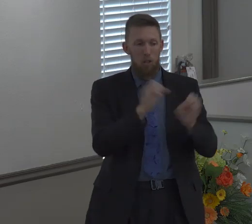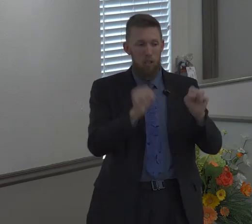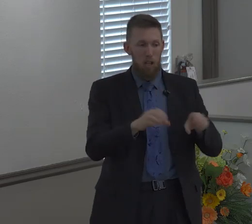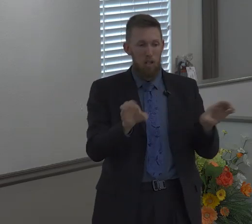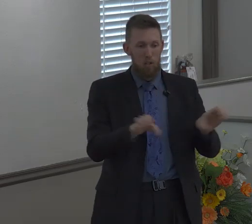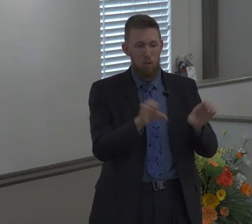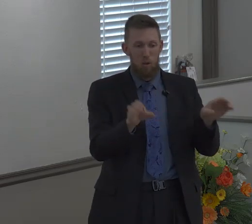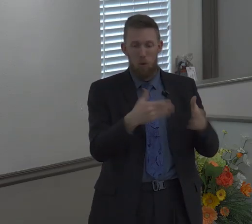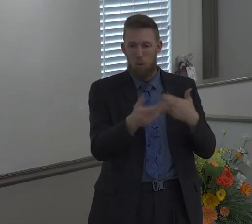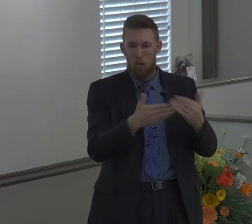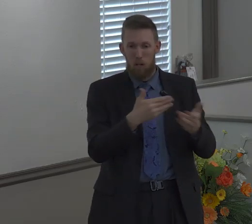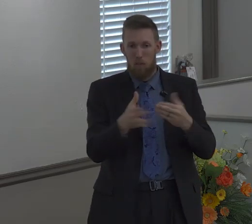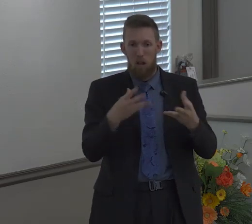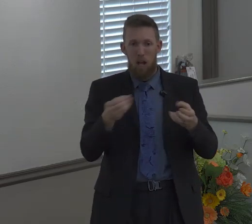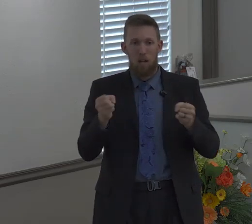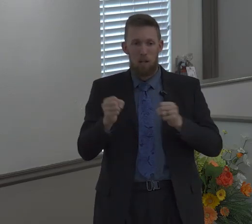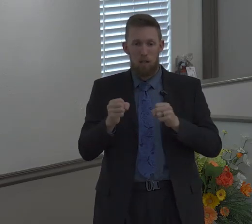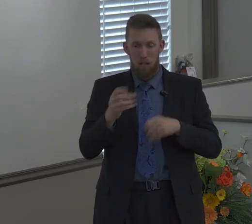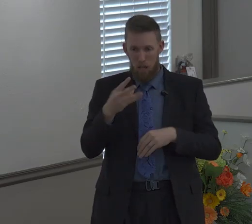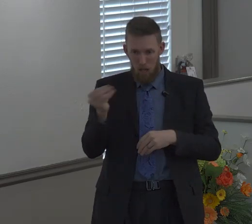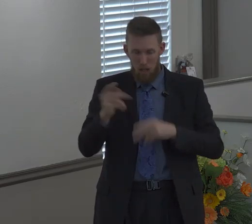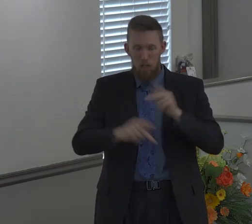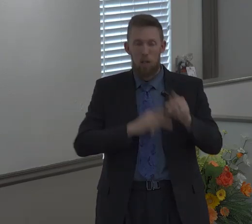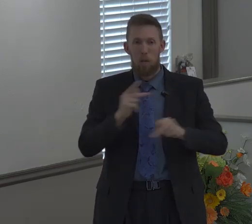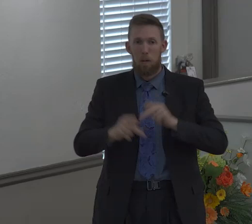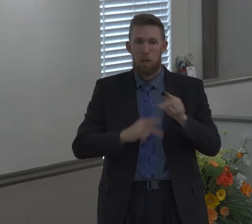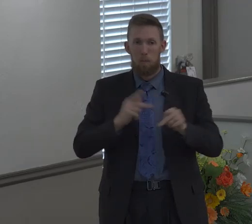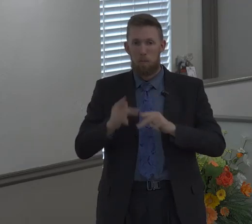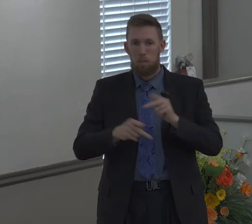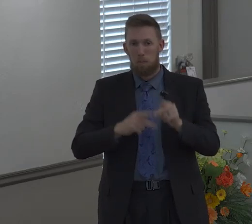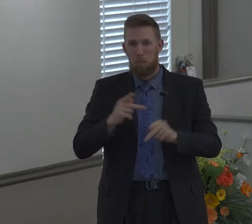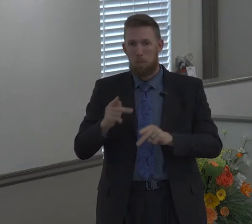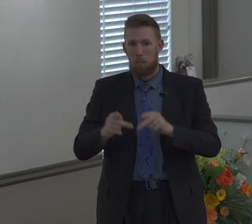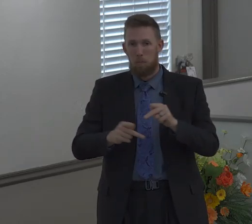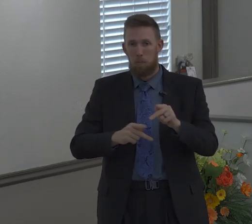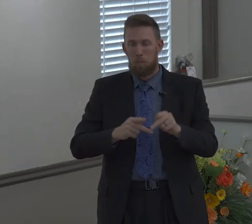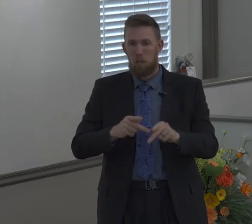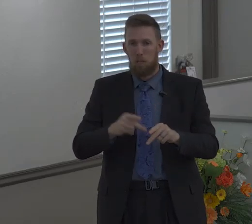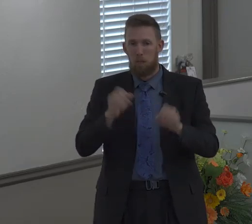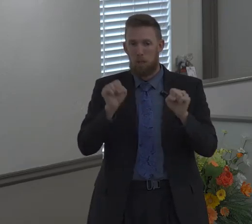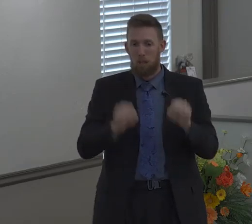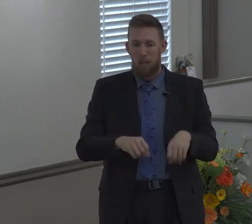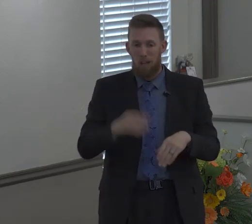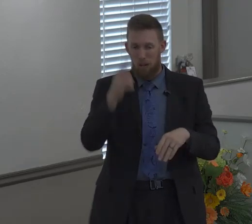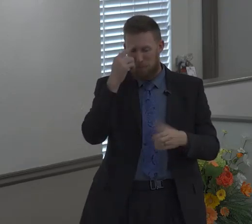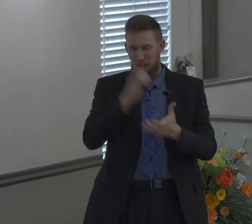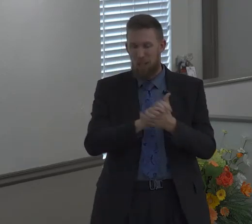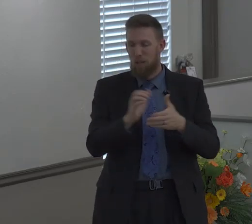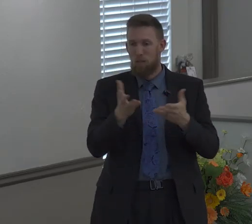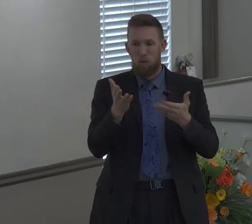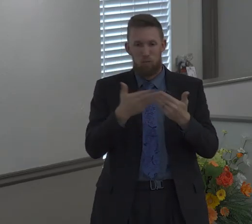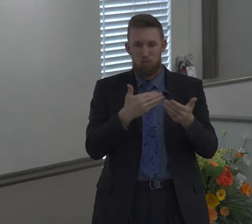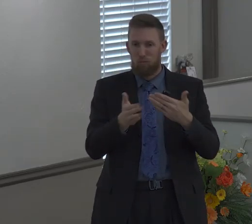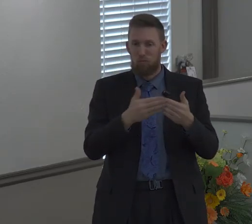world can do whatever the world's going to do. People can think whatever they're going to think. Let me tell you something. In the end, God